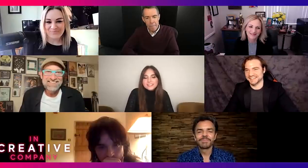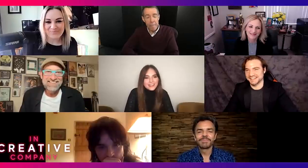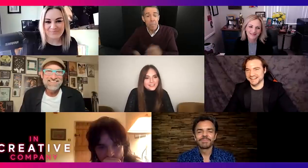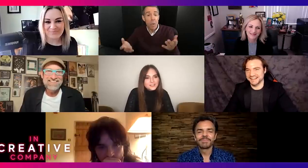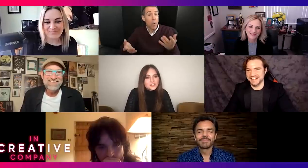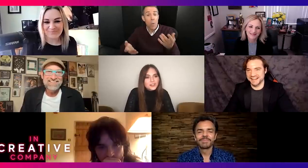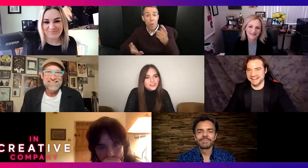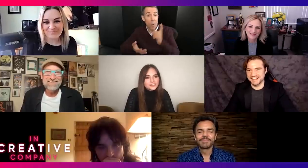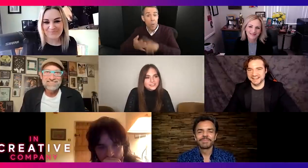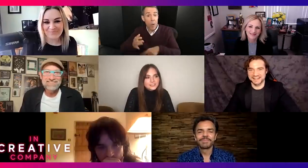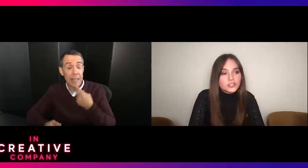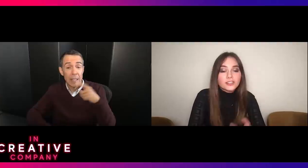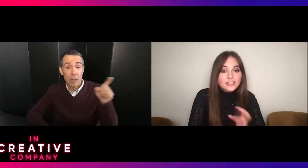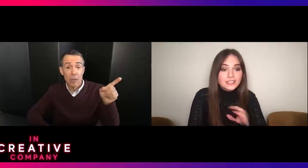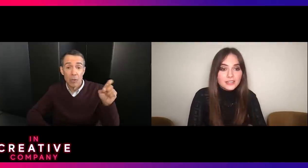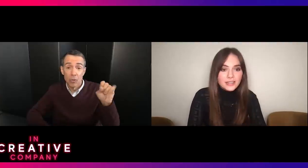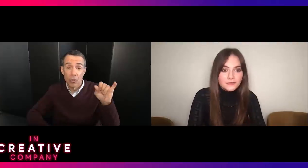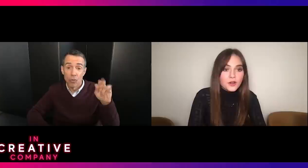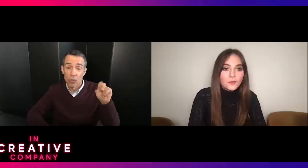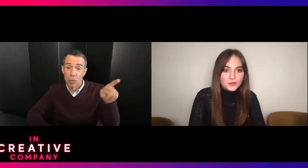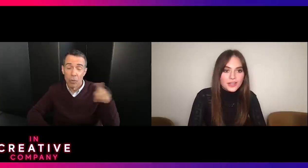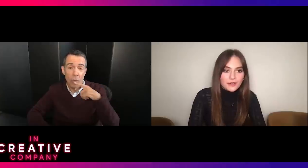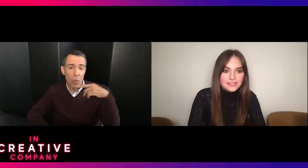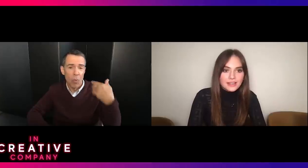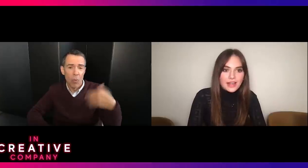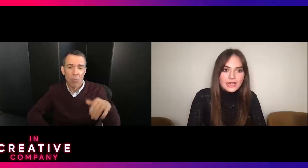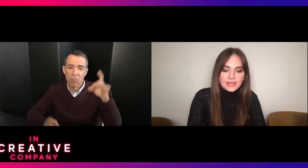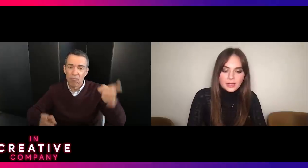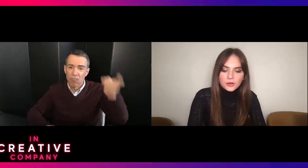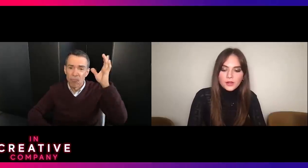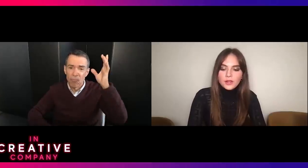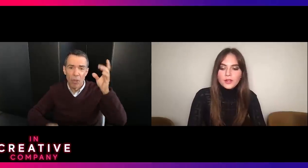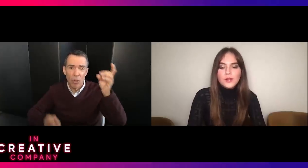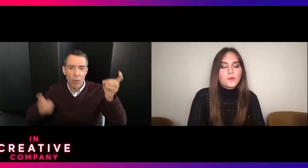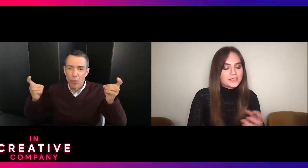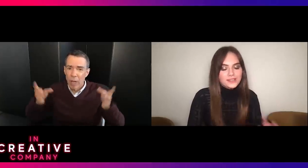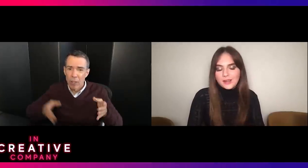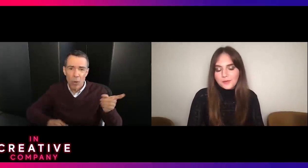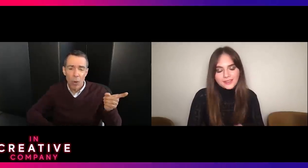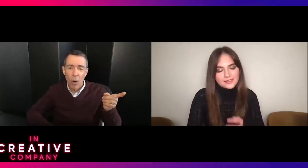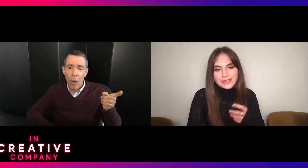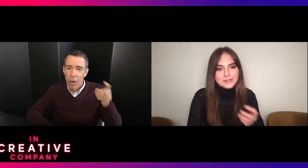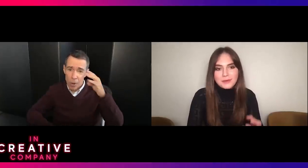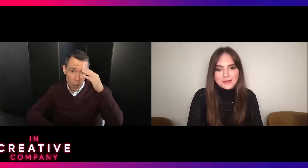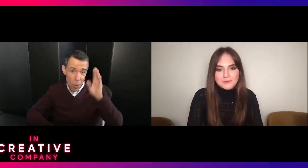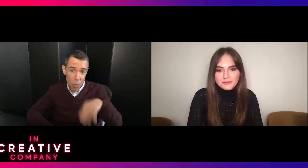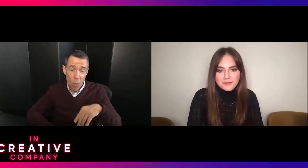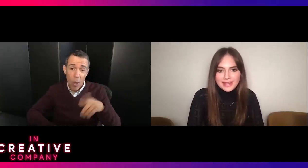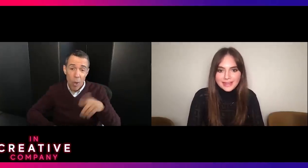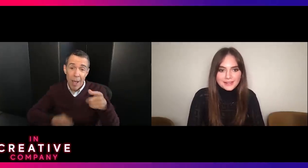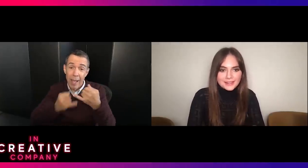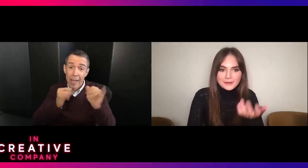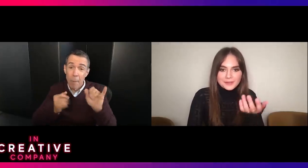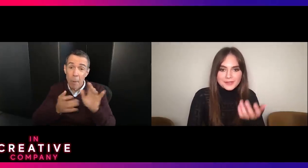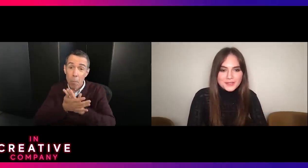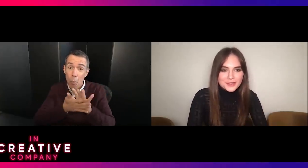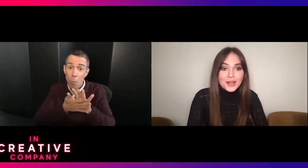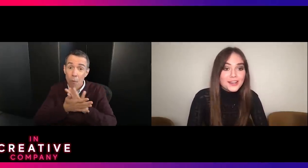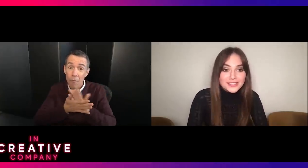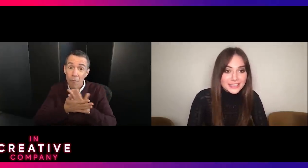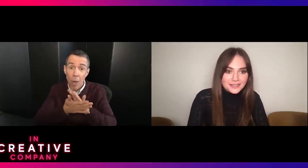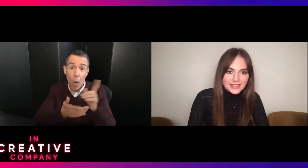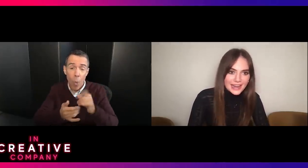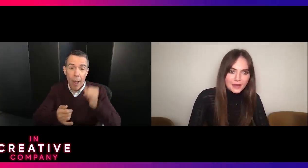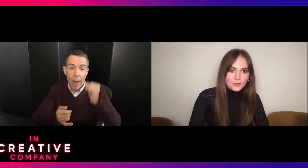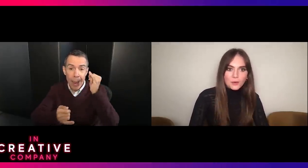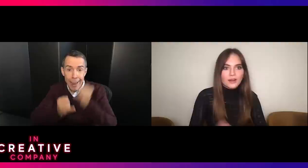What I will say is Sean is a phenomenal director. And I think, you know what it's like with independent movie making. It was the